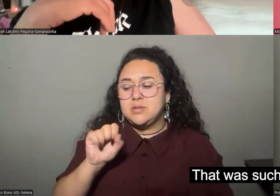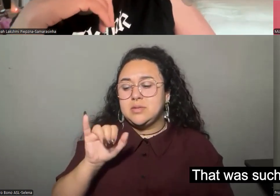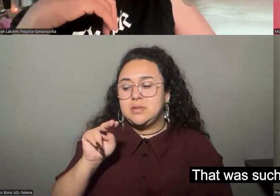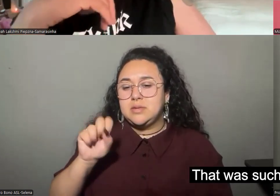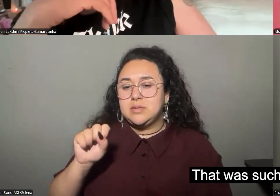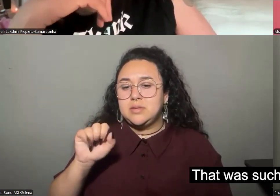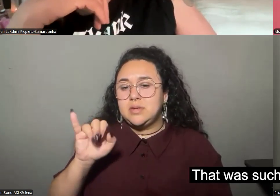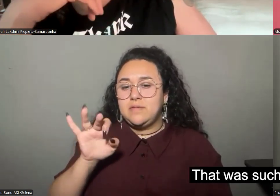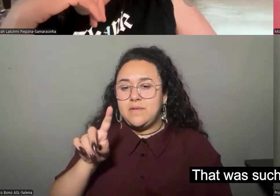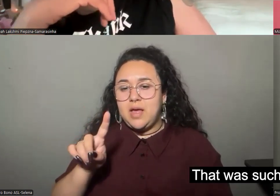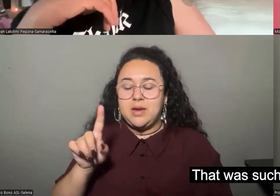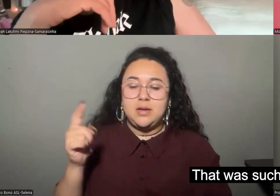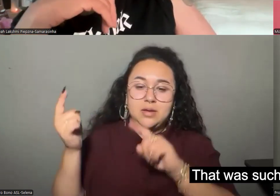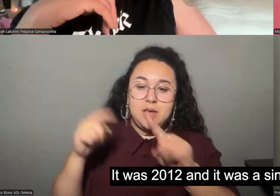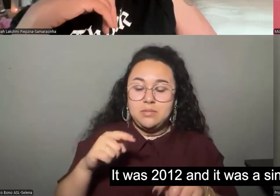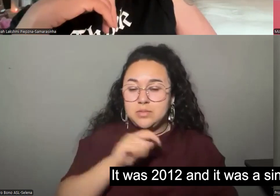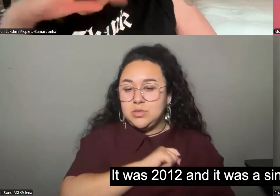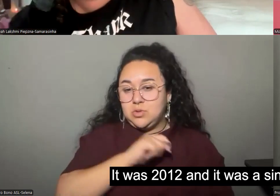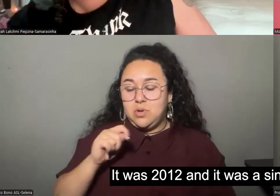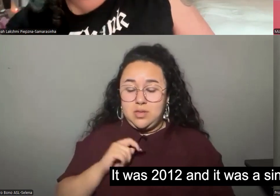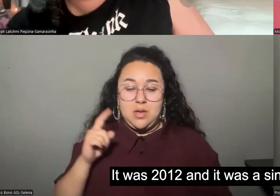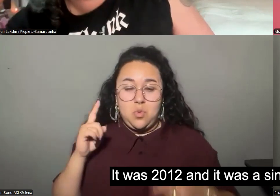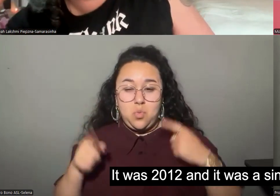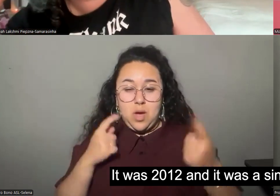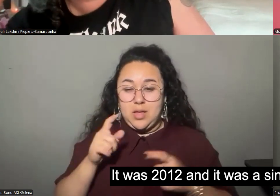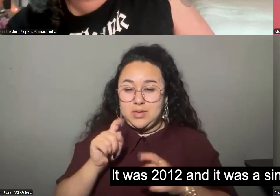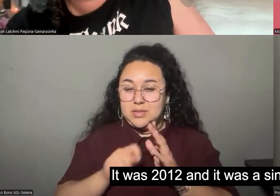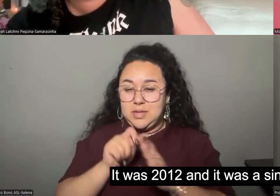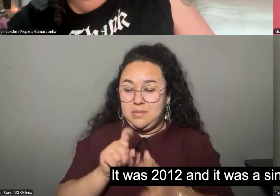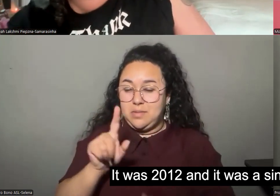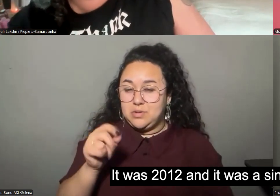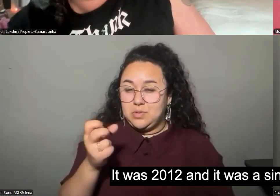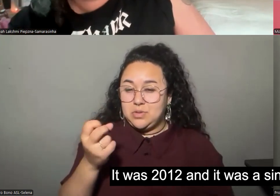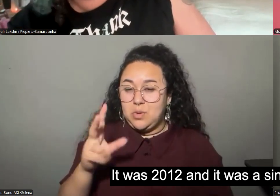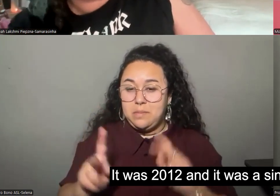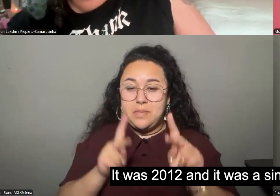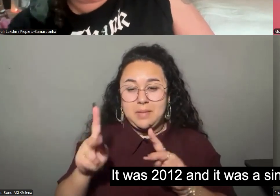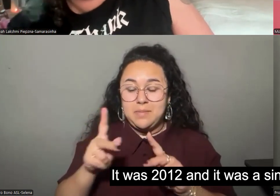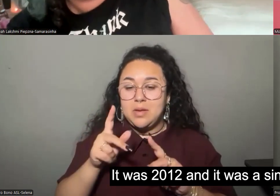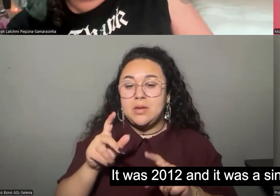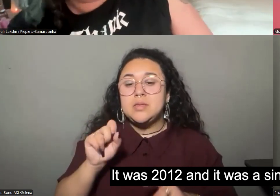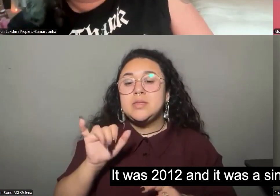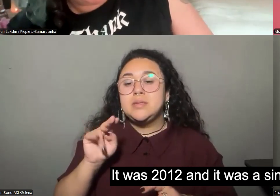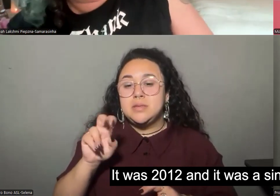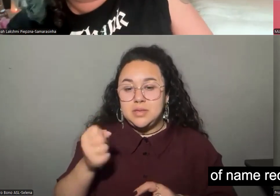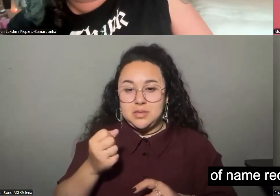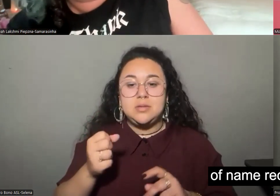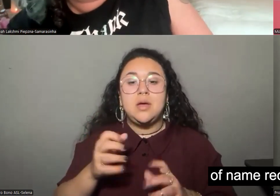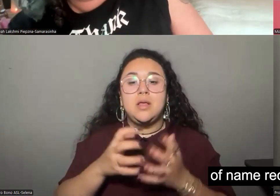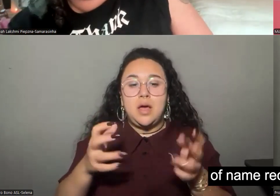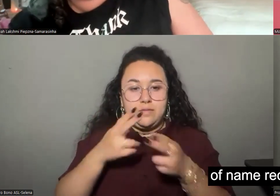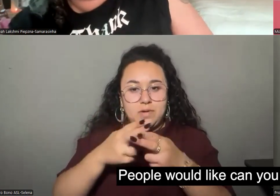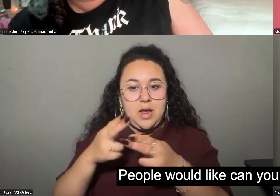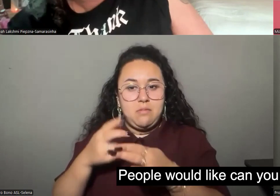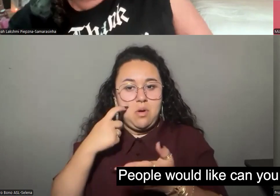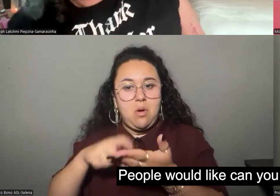Toronto. And that was such a wild time where like it was 2012 and it was the period where Sins was starting to get a lot of name recognition. So